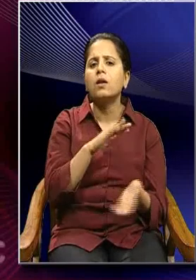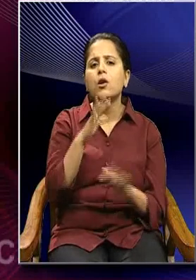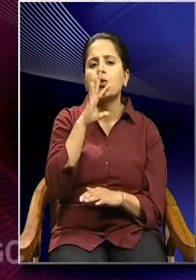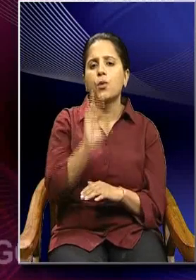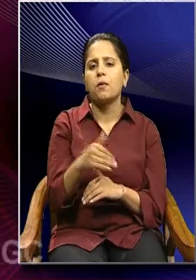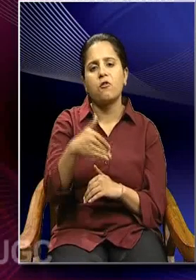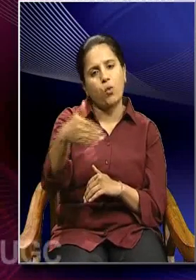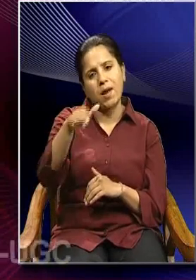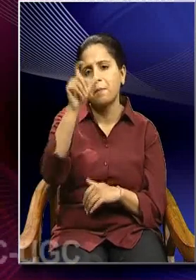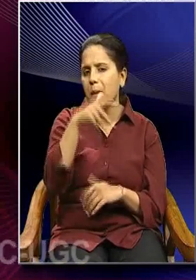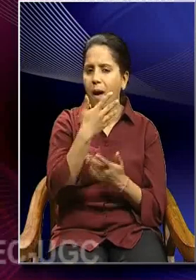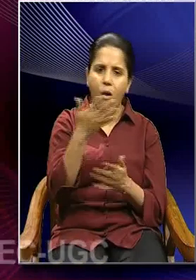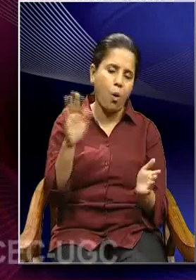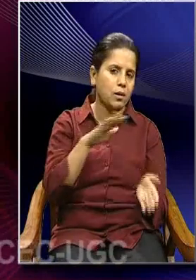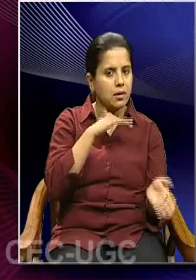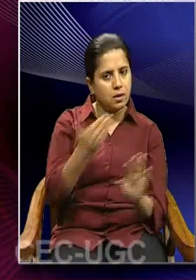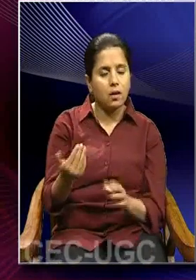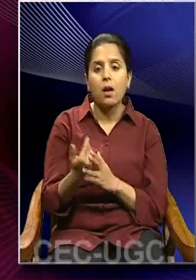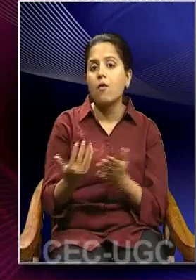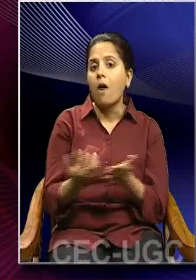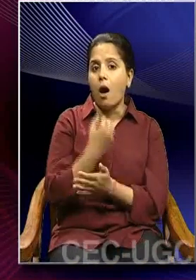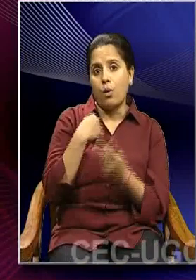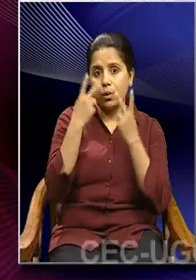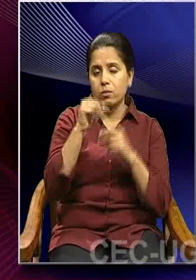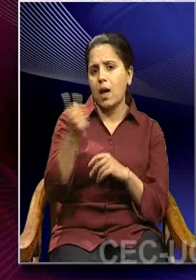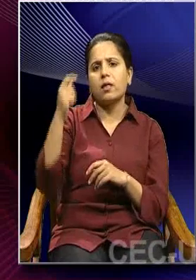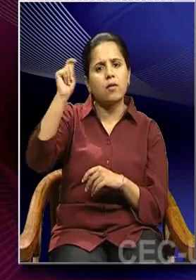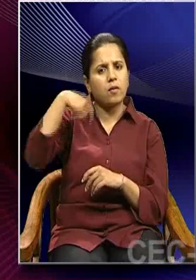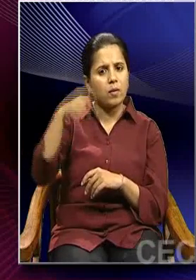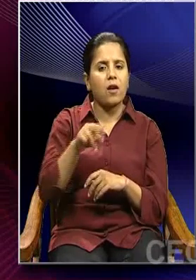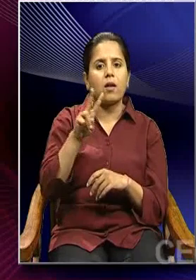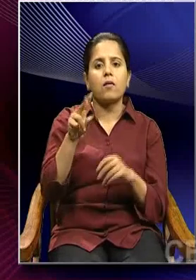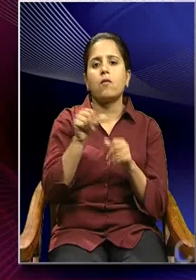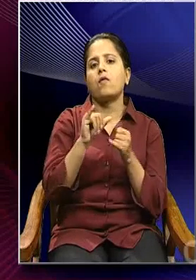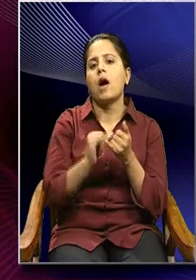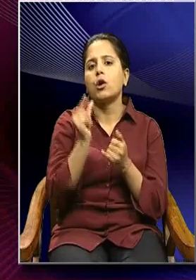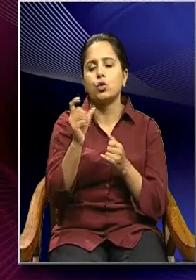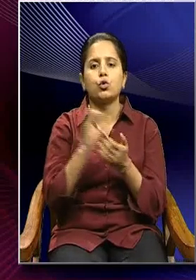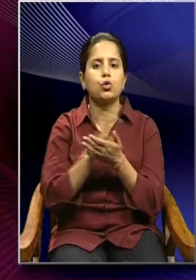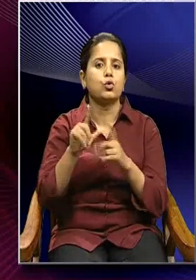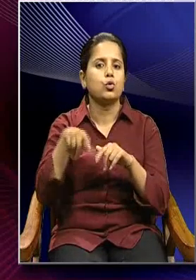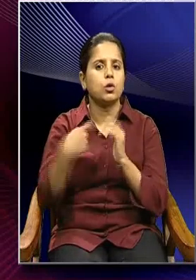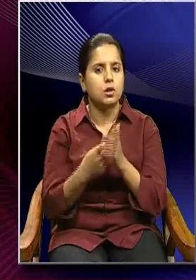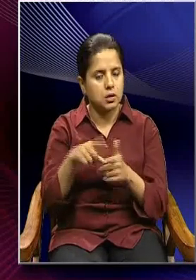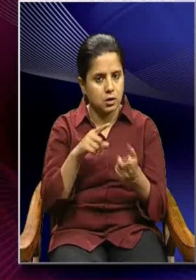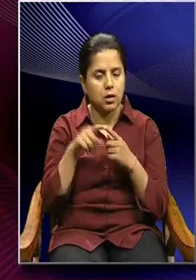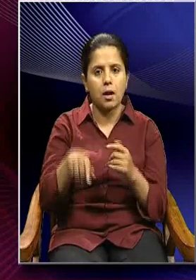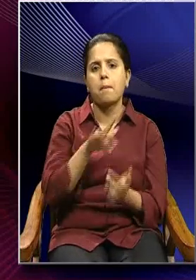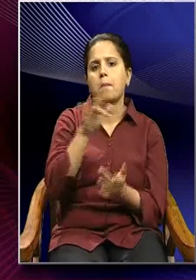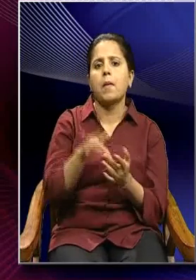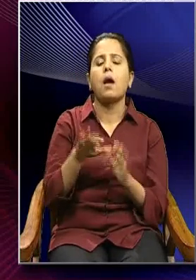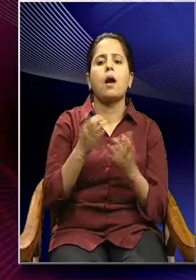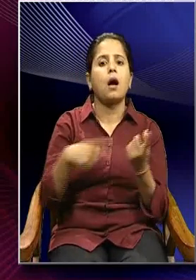reality. Then we also find that other filmmakers like Basu Chatterjee, he built his plots on the middle class lives as